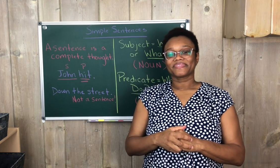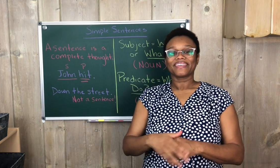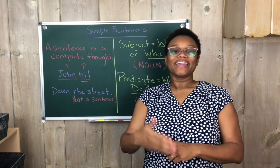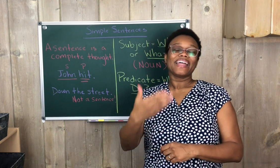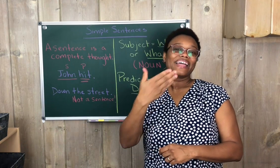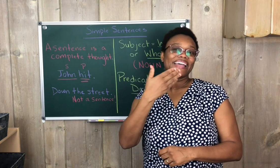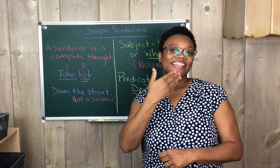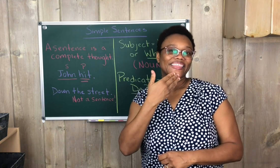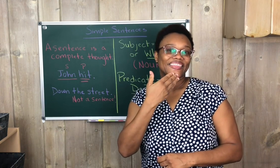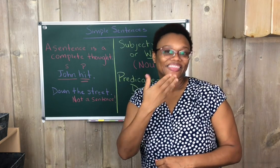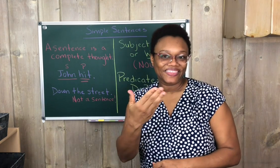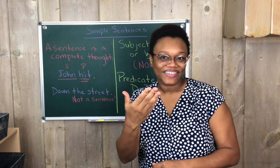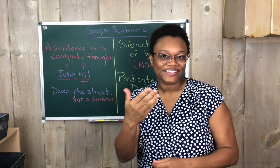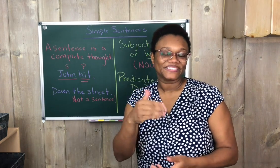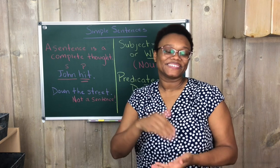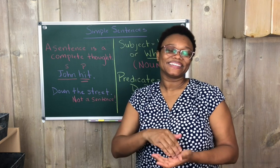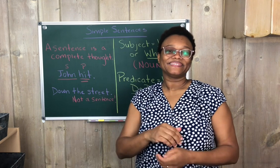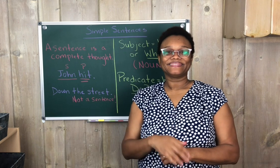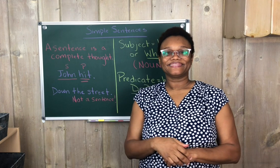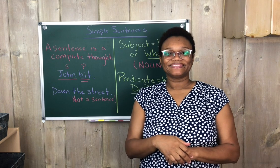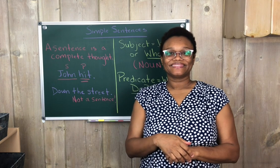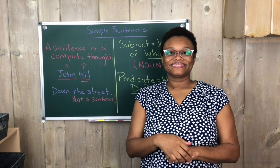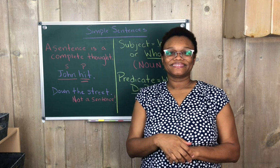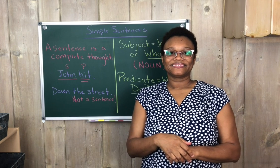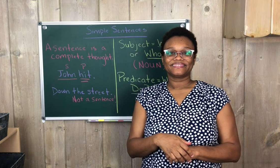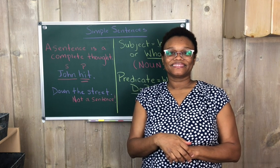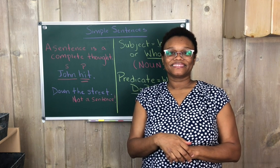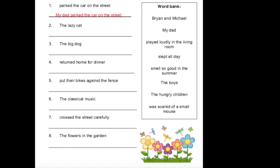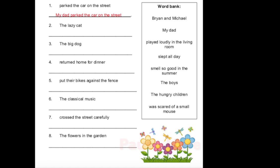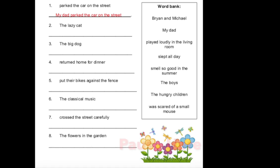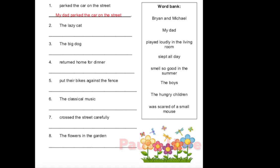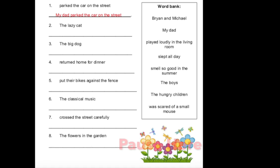sentence fragments can become sentences. Thank you again.